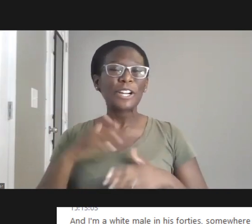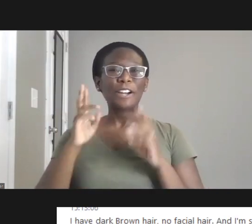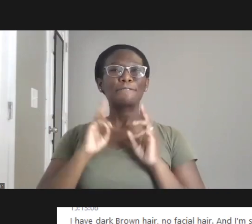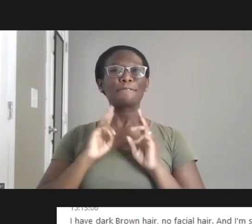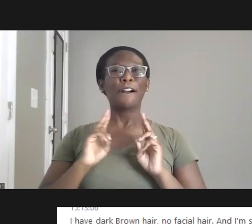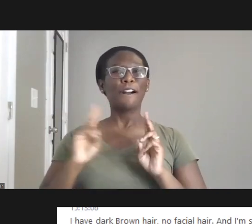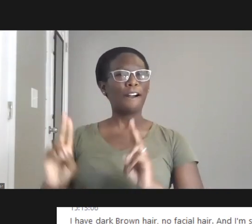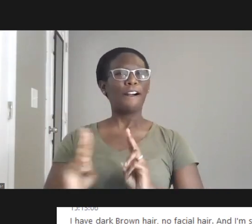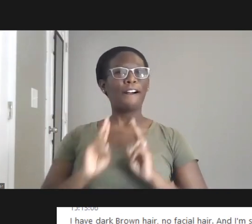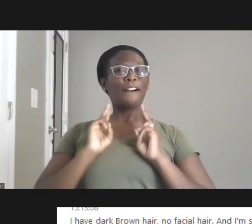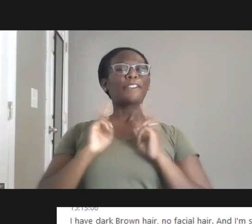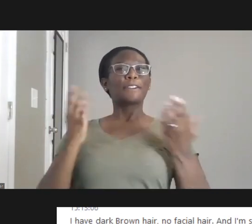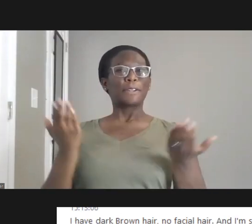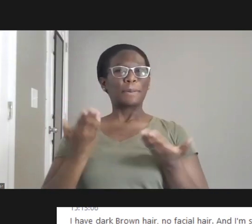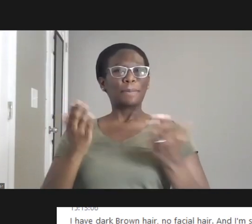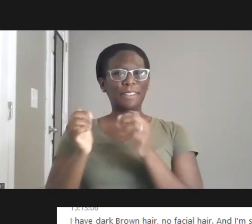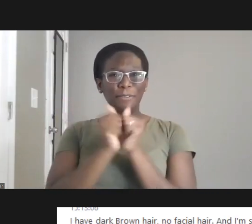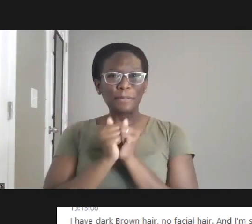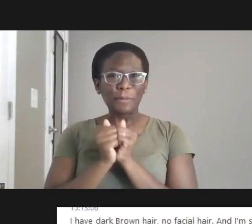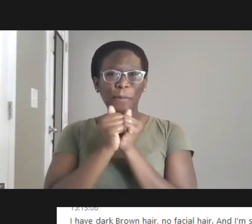you. And,